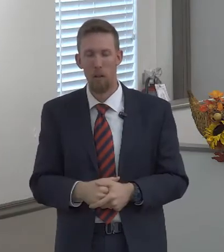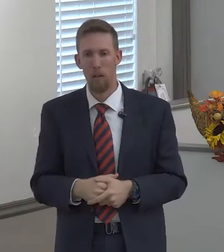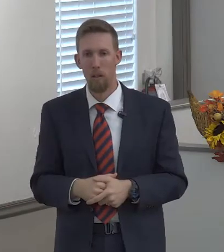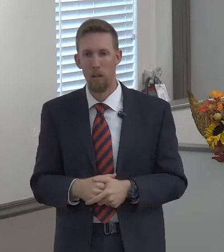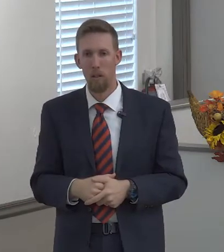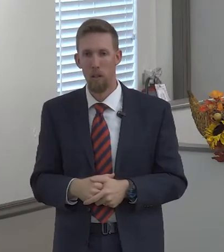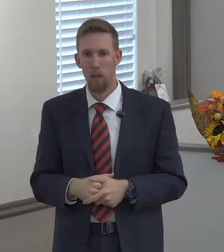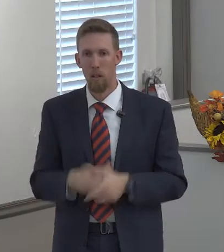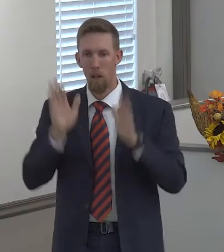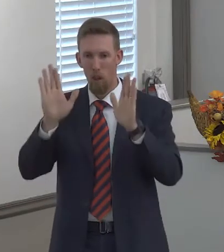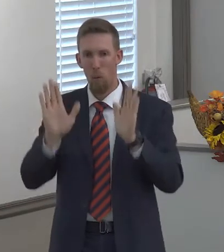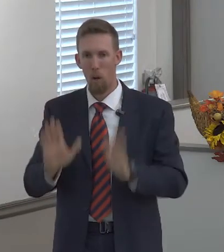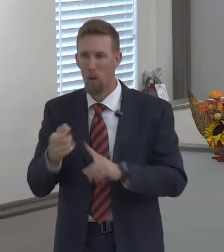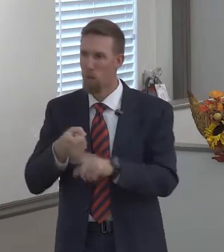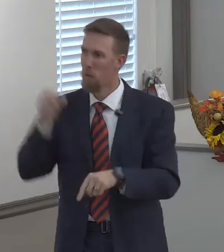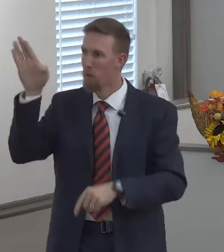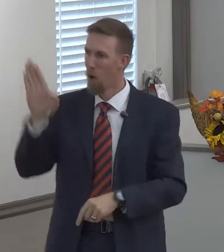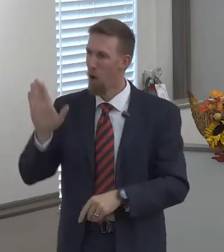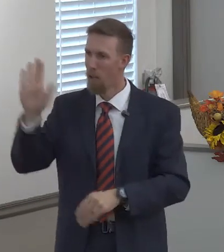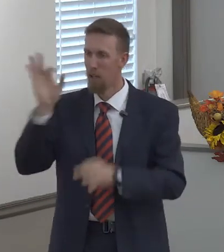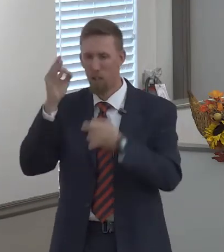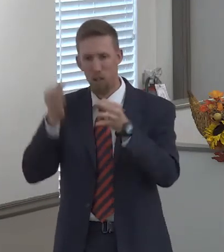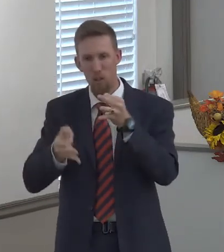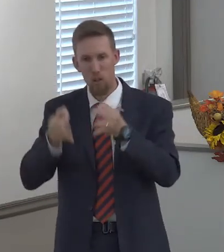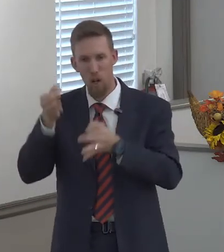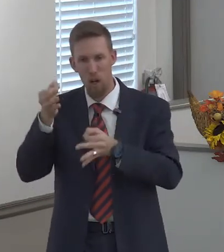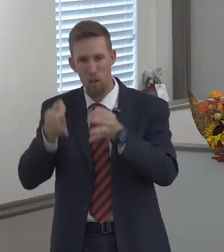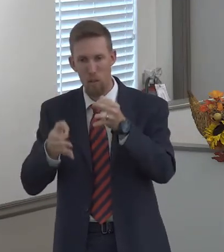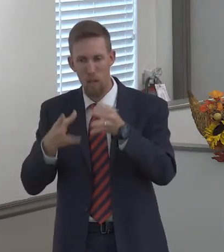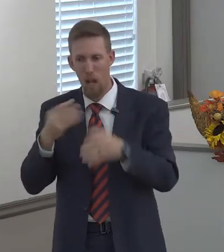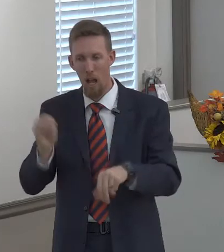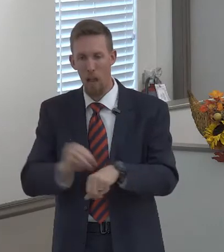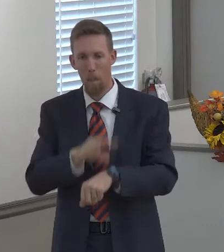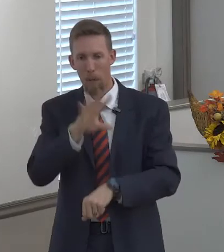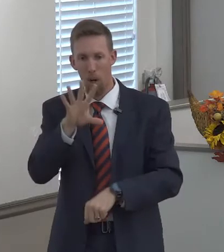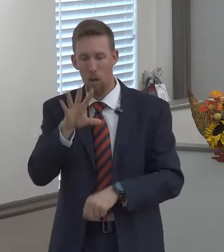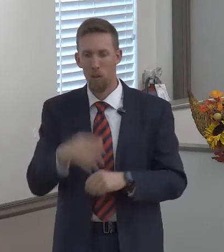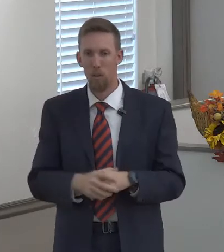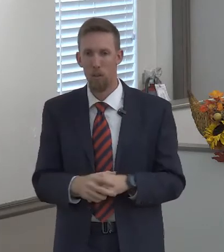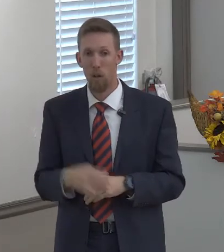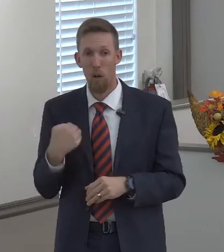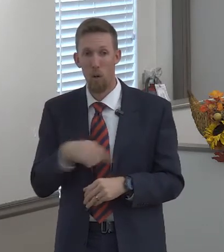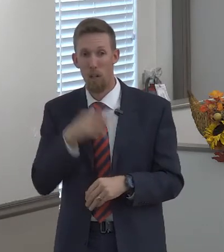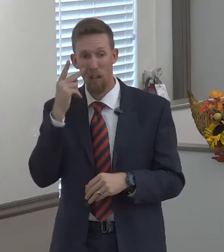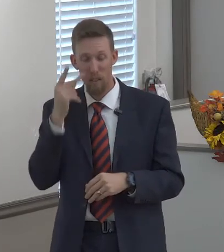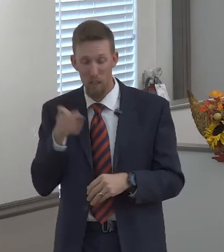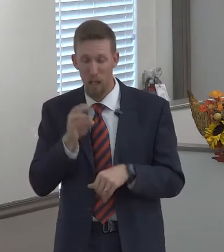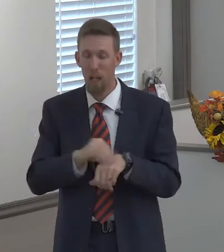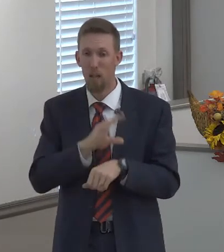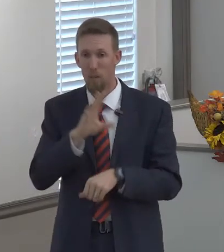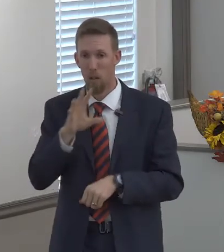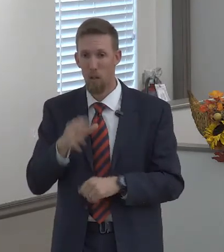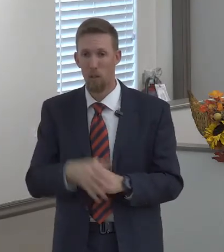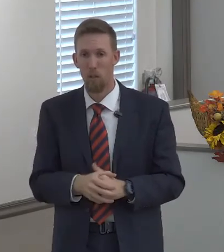99% is not going to do the job. Well, why should it be any different when it comes to